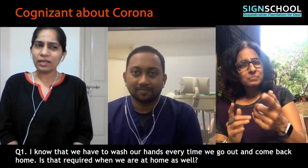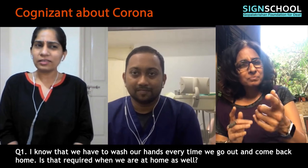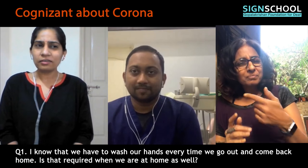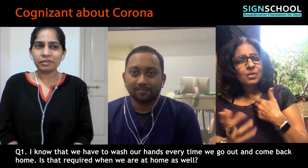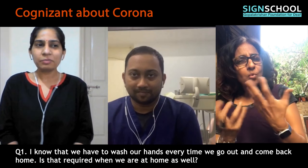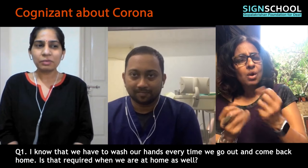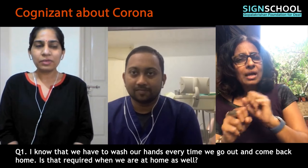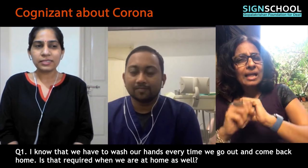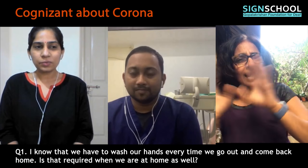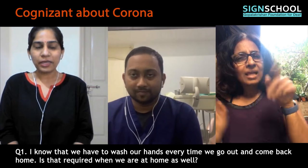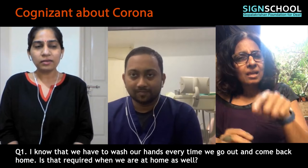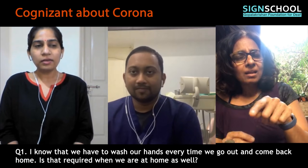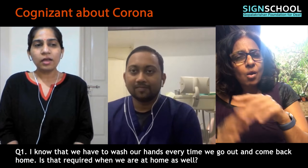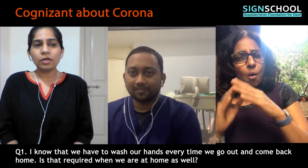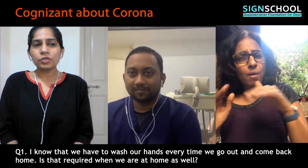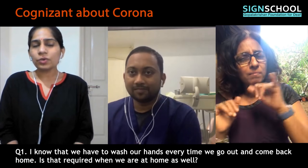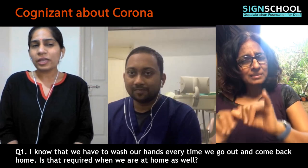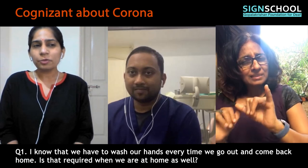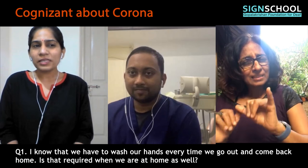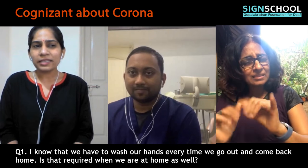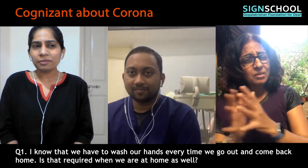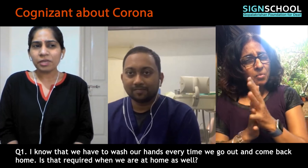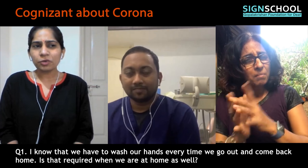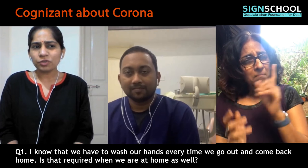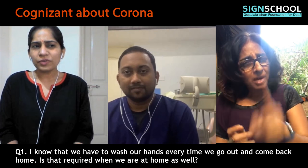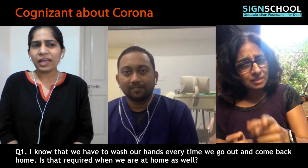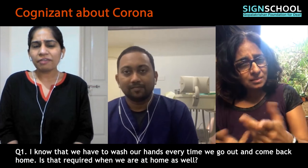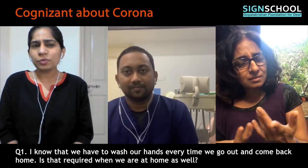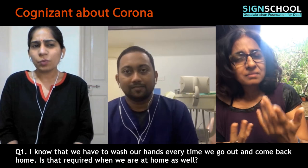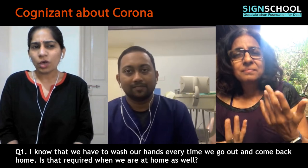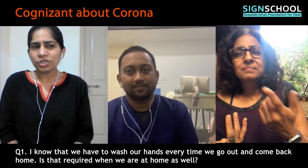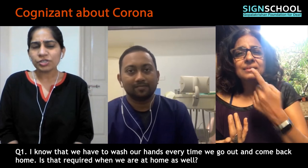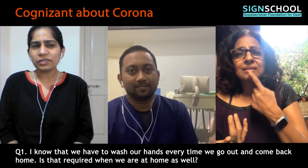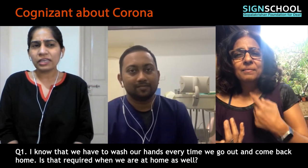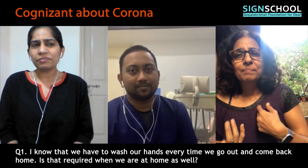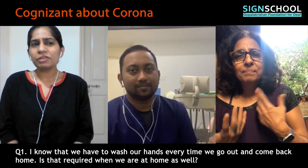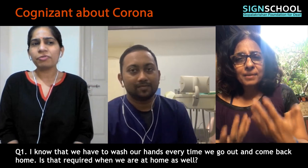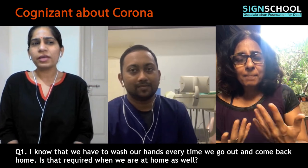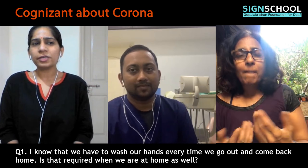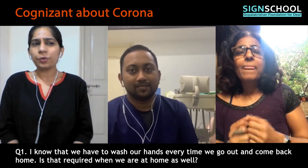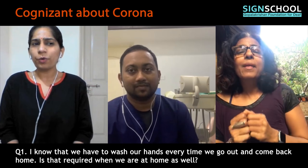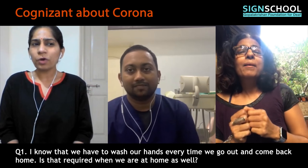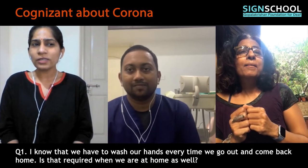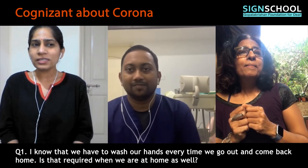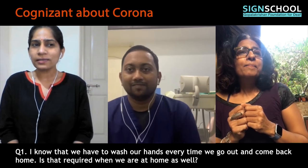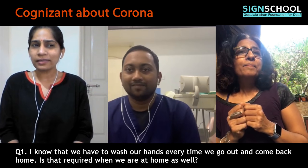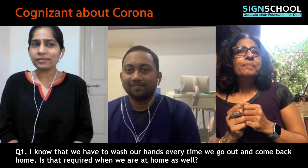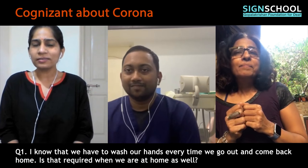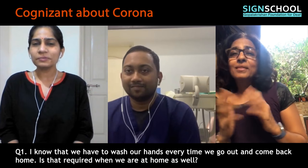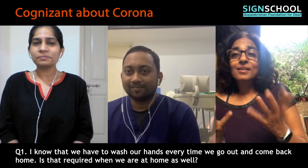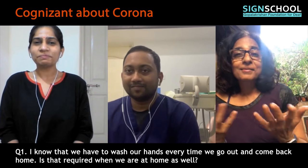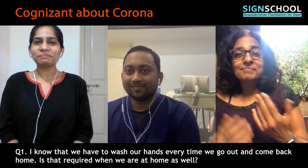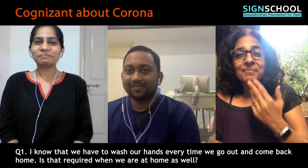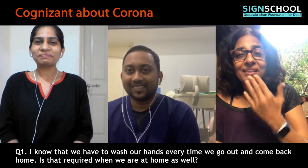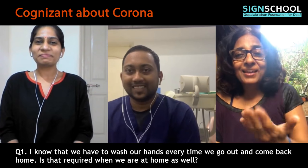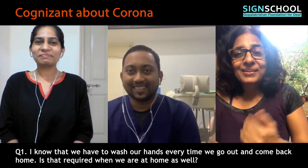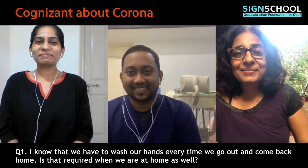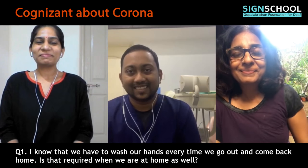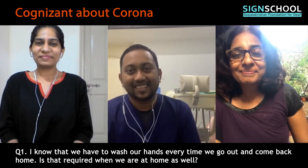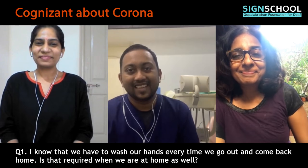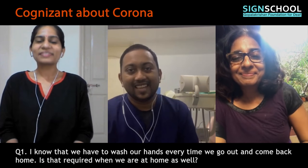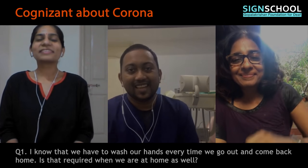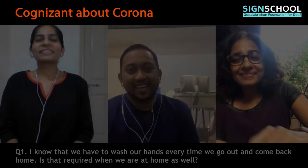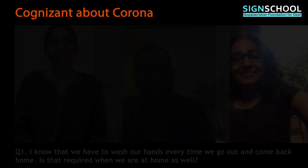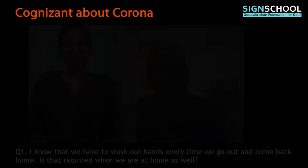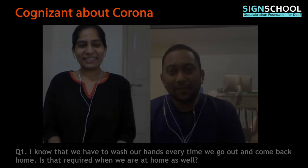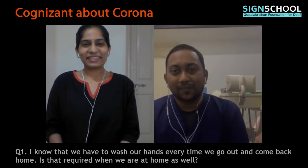but for other hearing people as well. So can you please let me know, do we have to wash even if we are at home constantly?